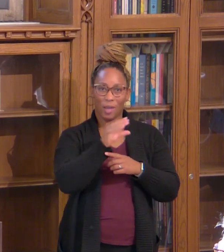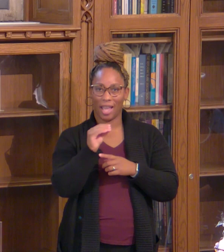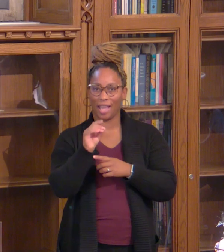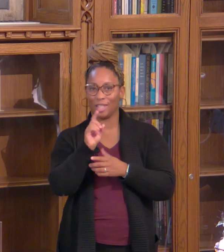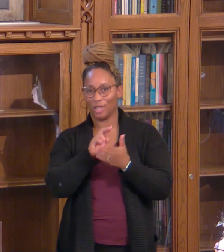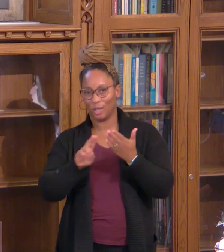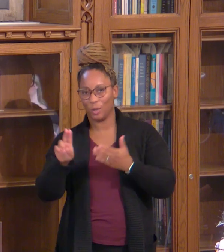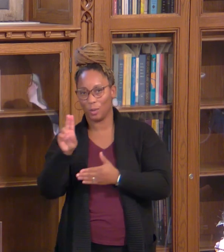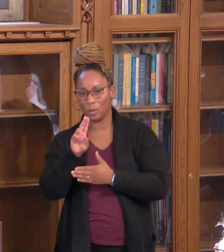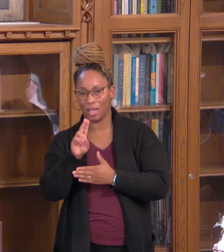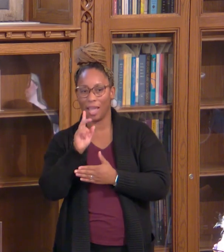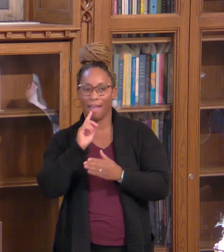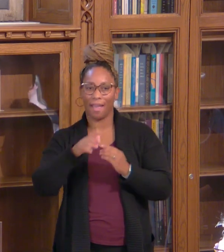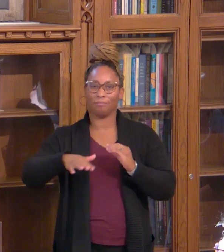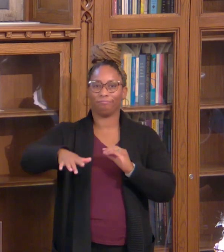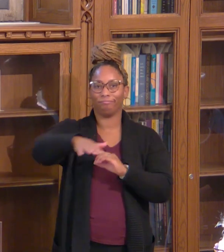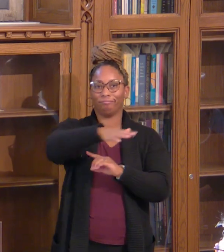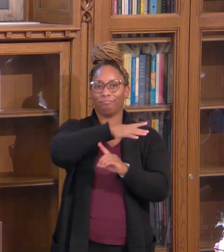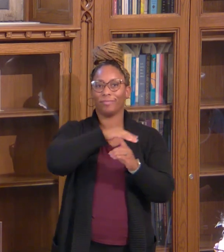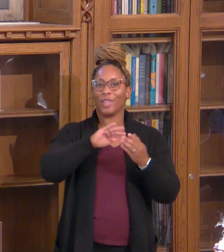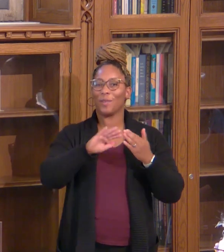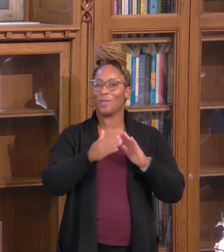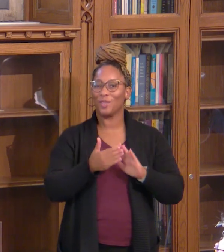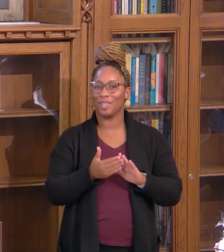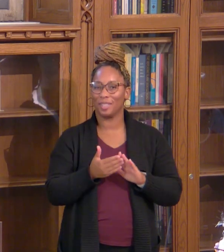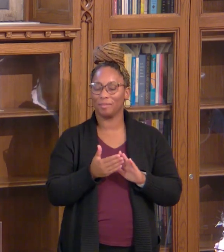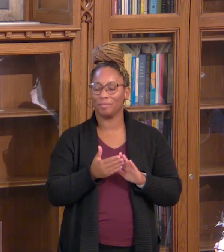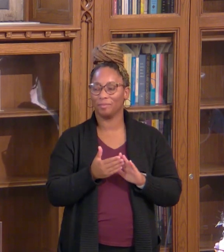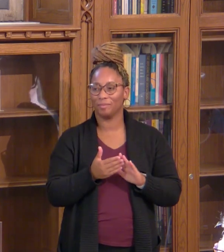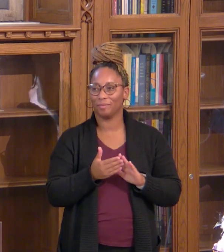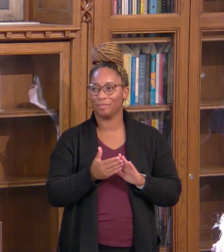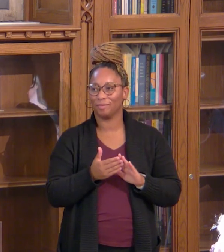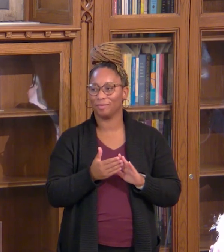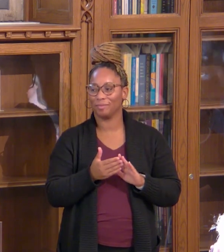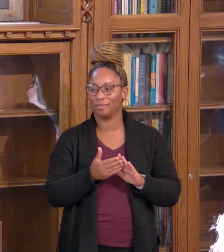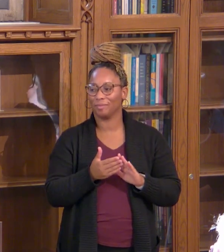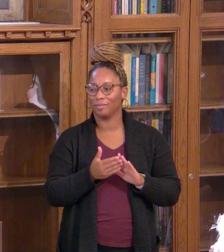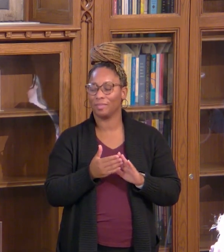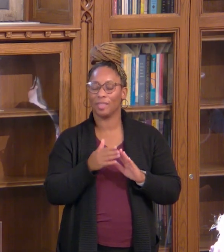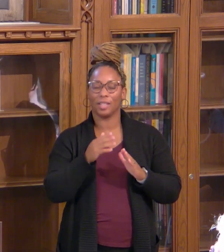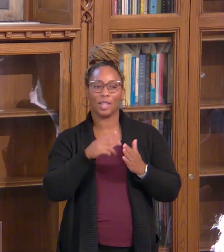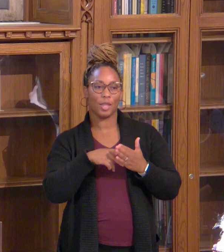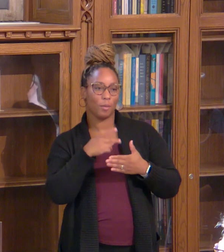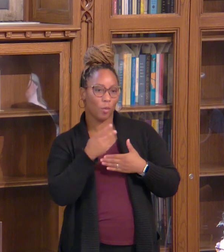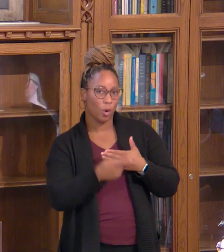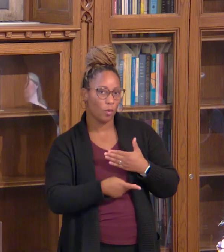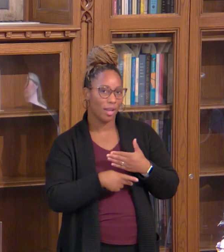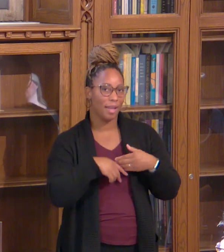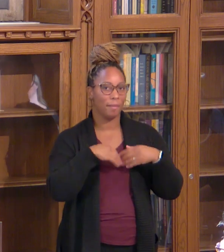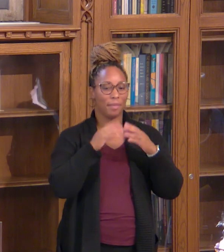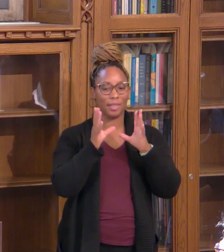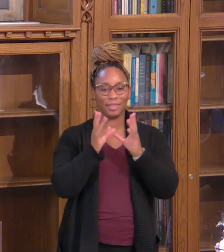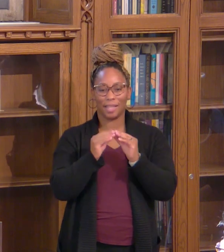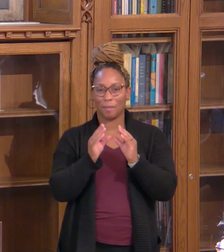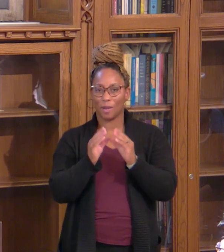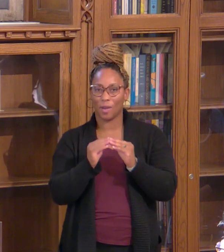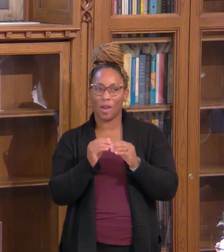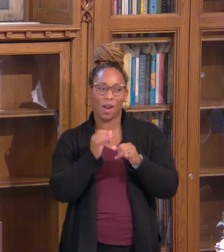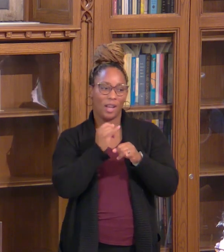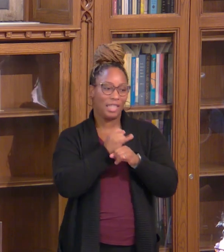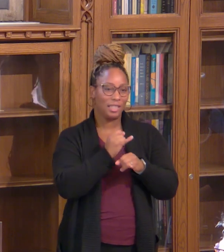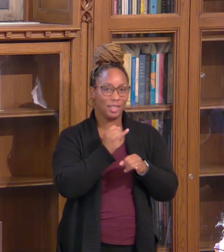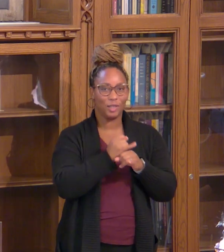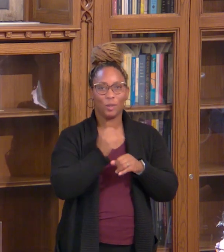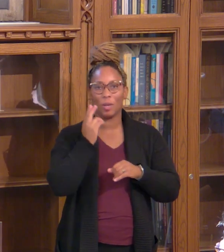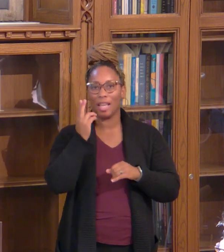Duke and their surrounding communities the programs seminars institutes